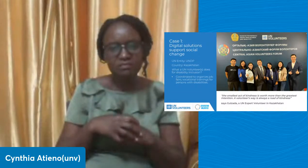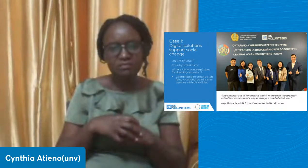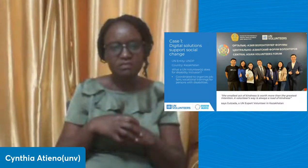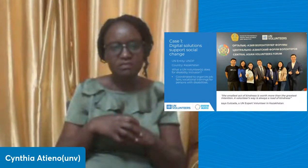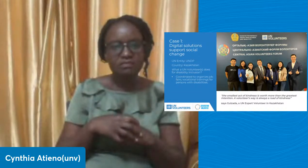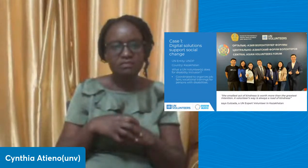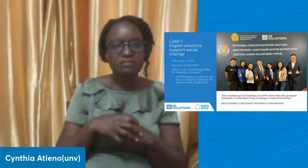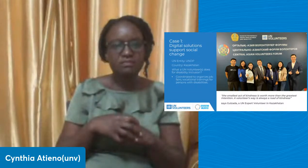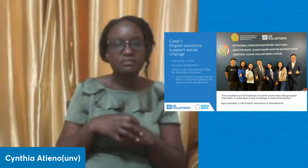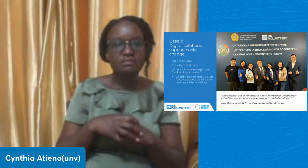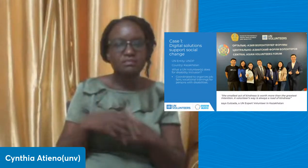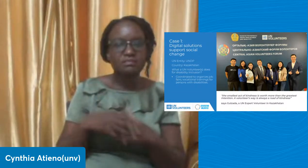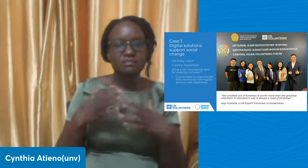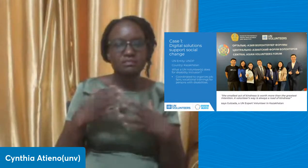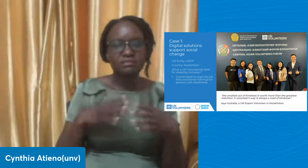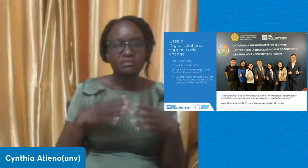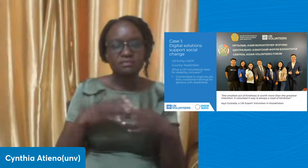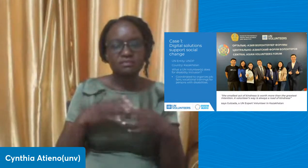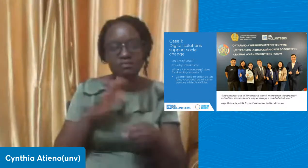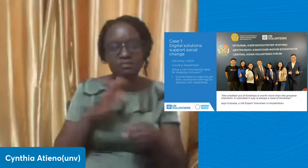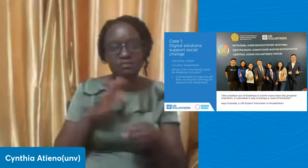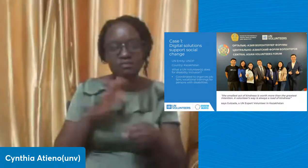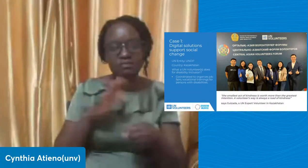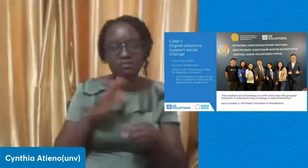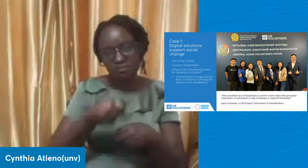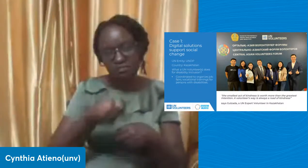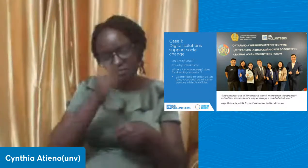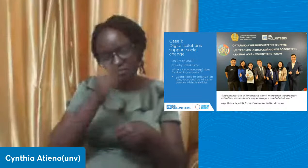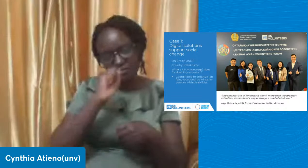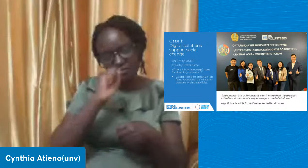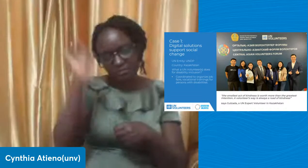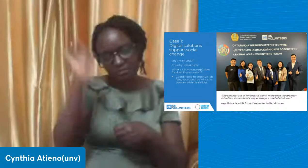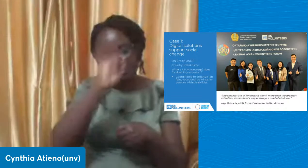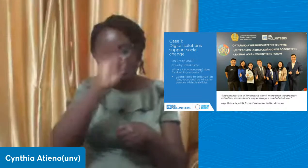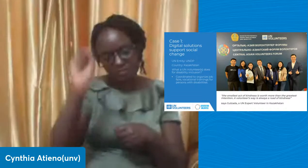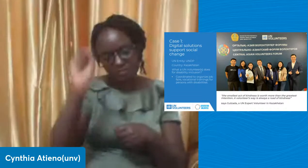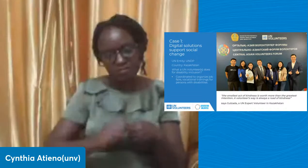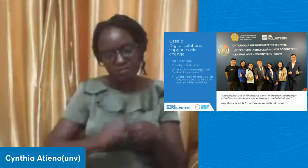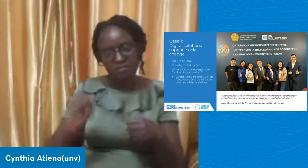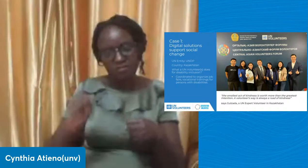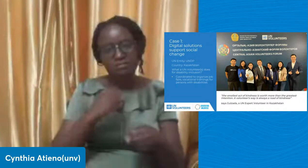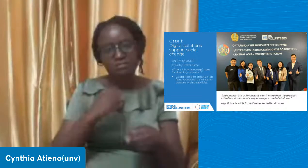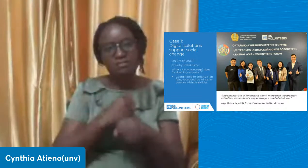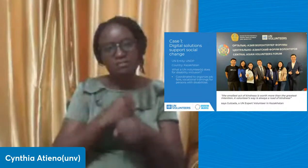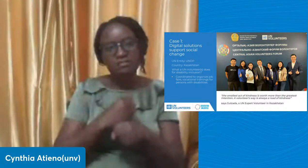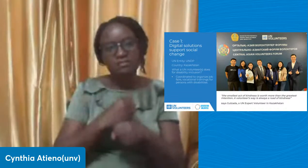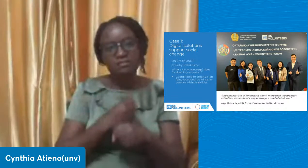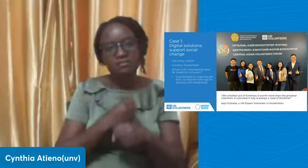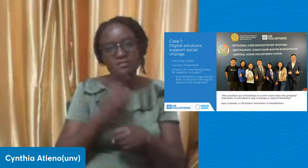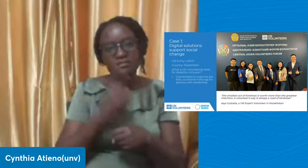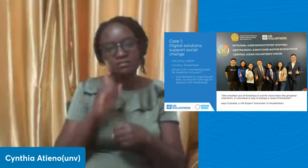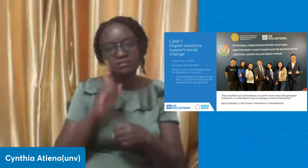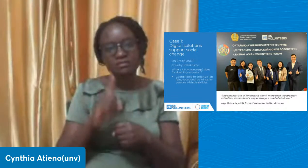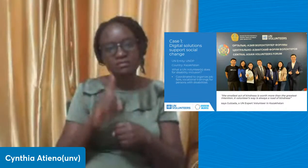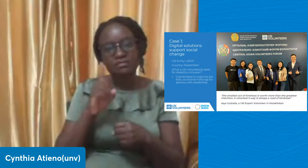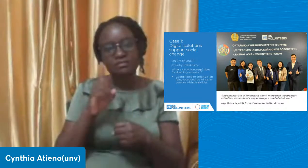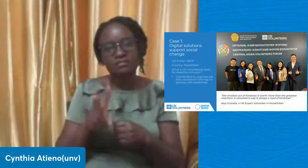than 50% of persons with group 1 and 2 disabilities, and